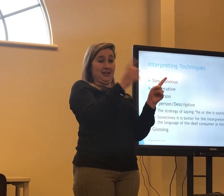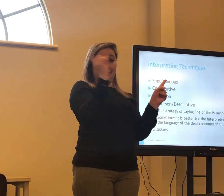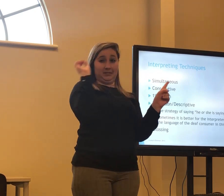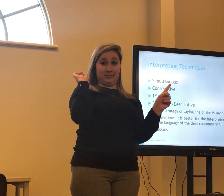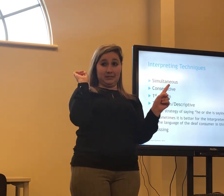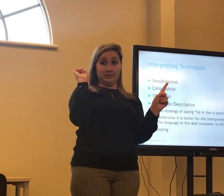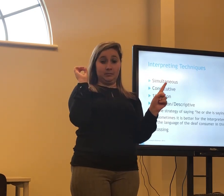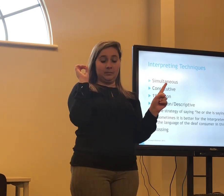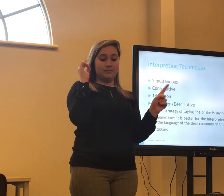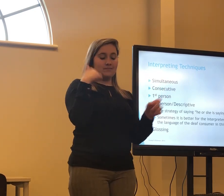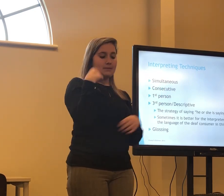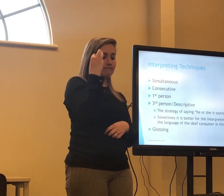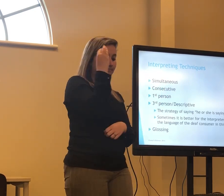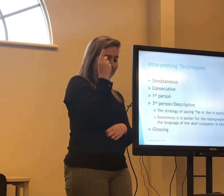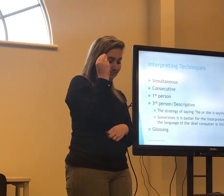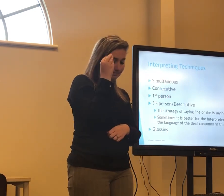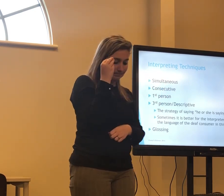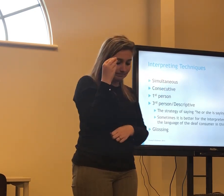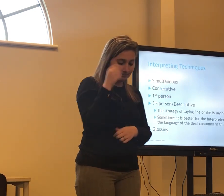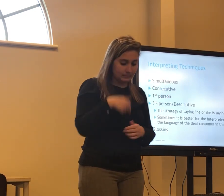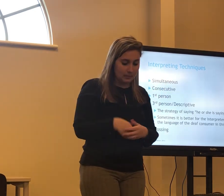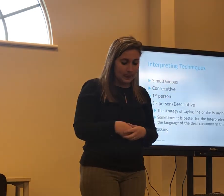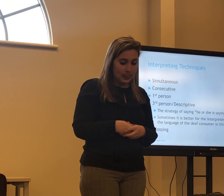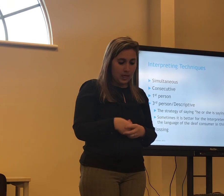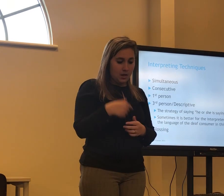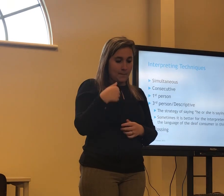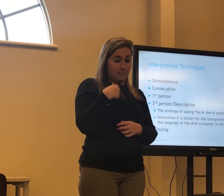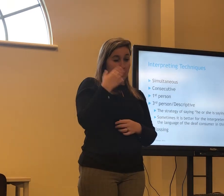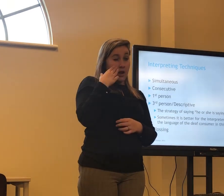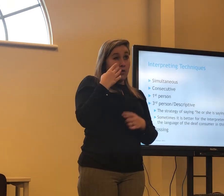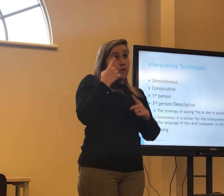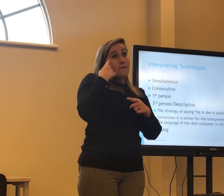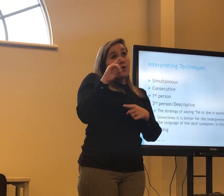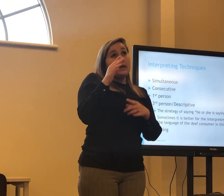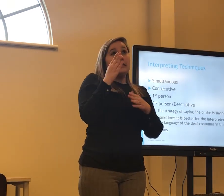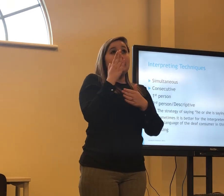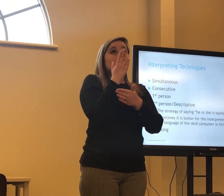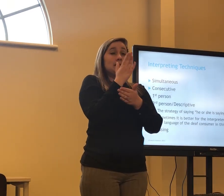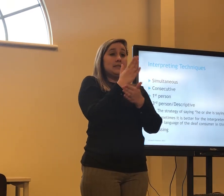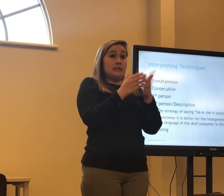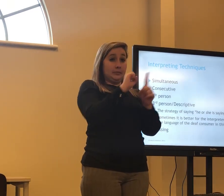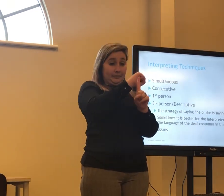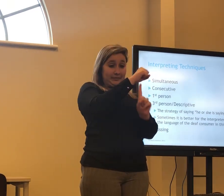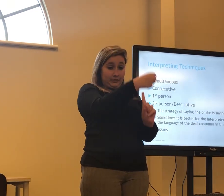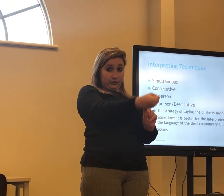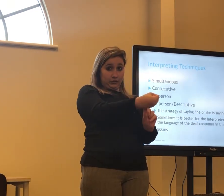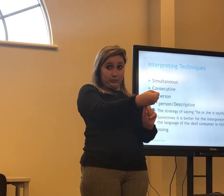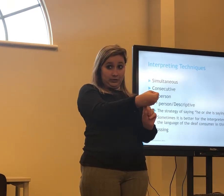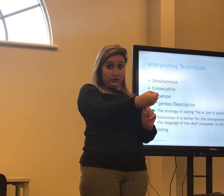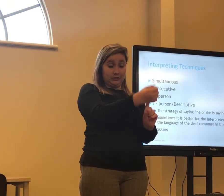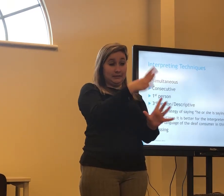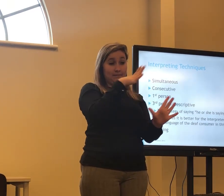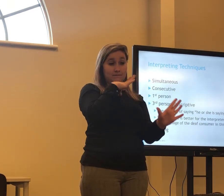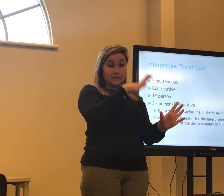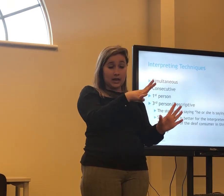I was thinking about it. I know for certain situations it would be fine, but for the clients that you have that